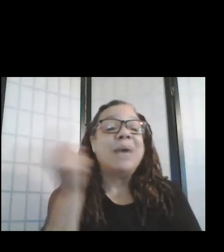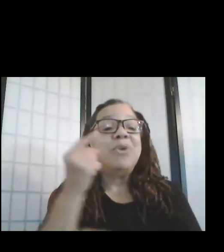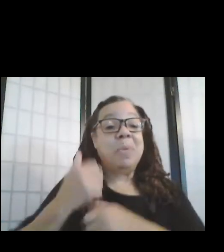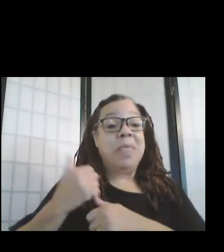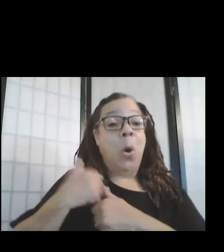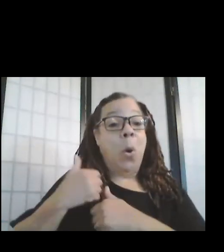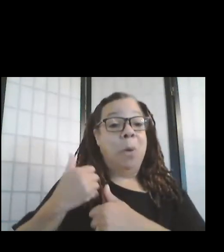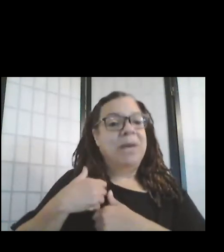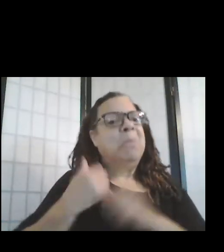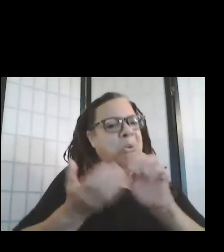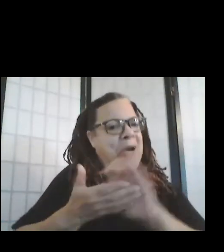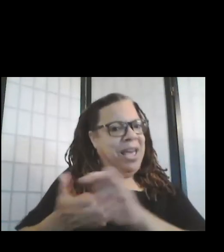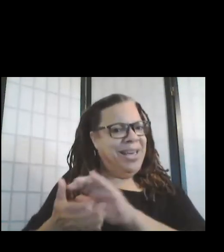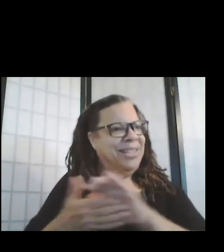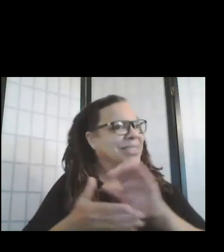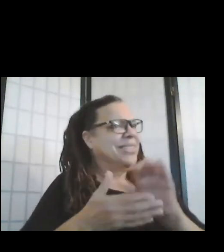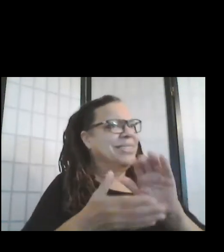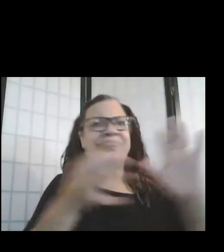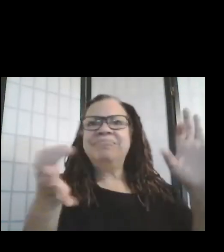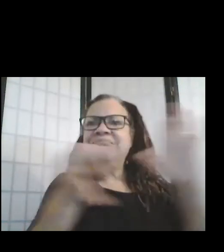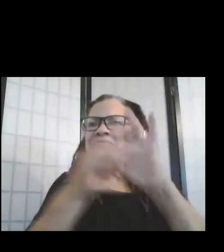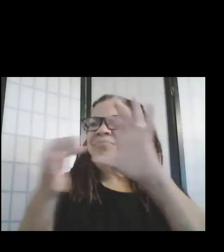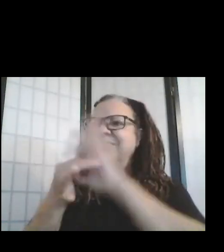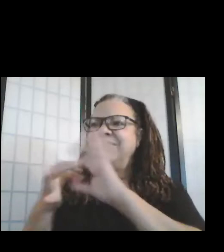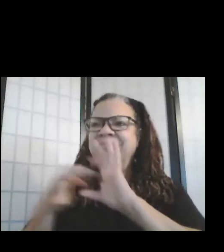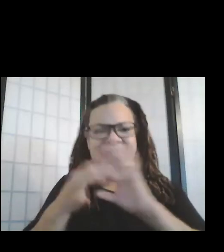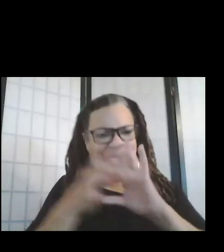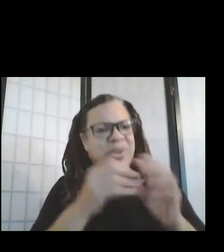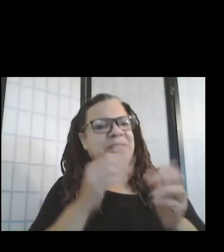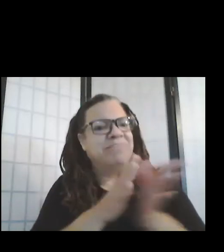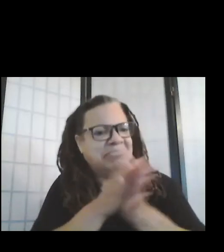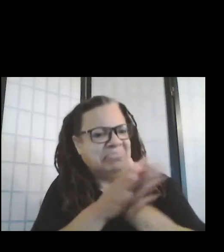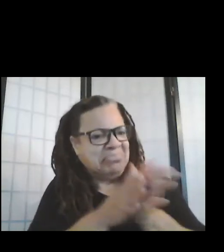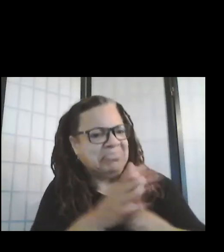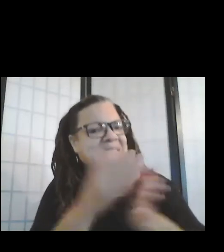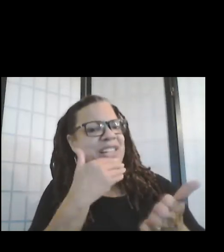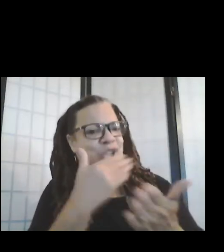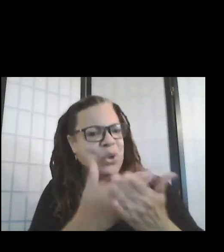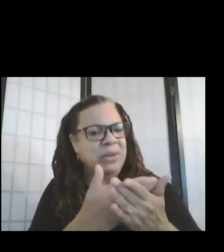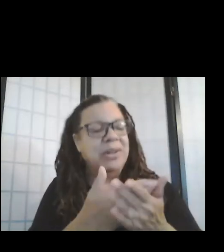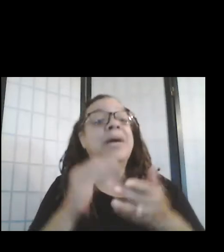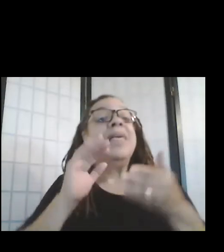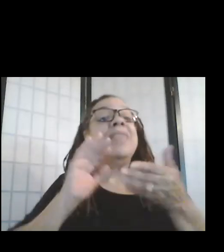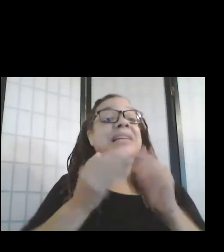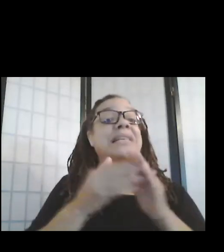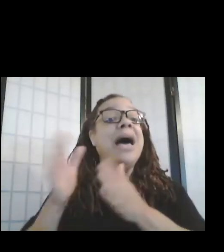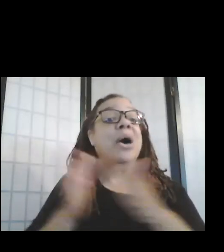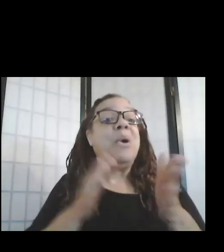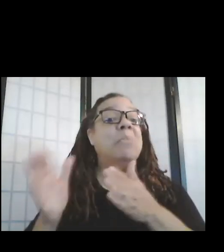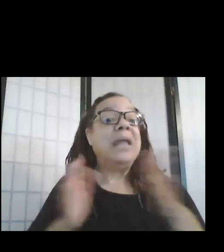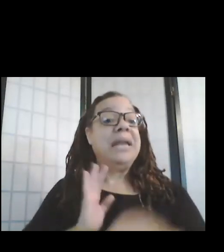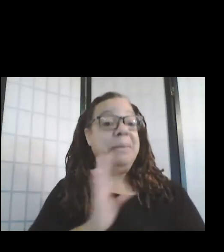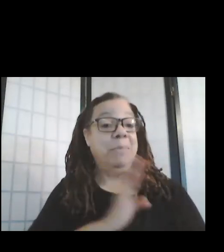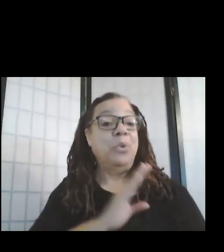Engineers praised the project as showing refreshing initiative. The town planning board discussed passing